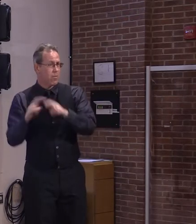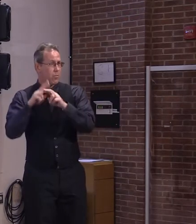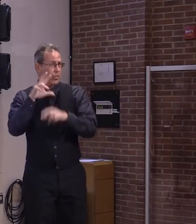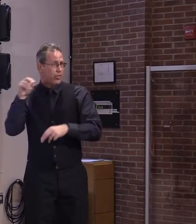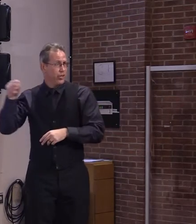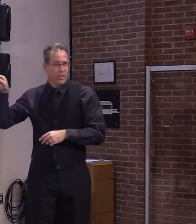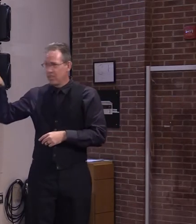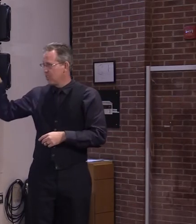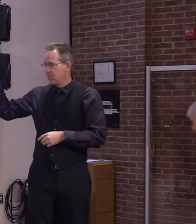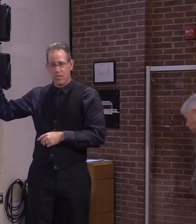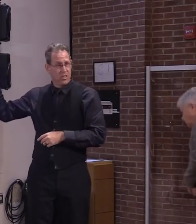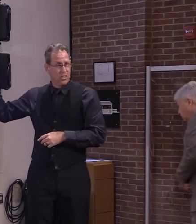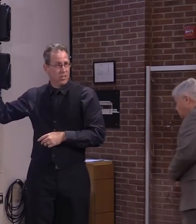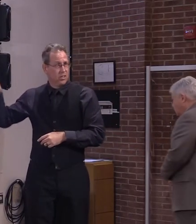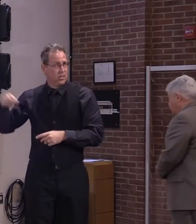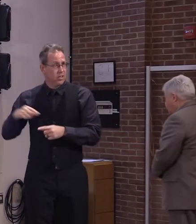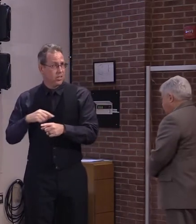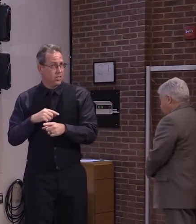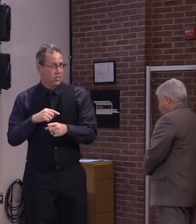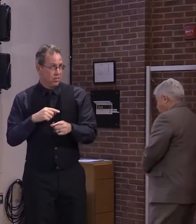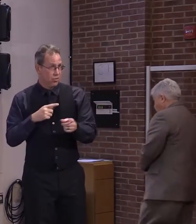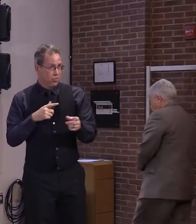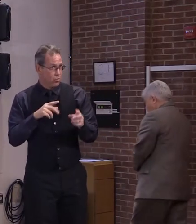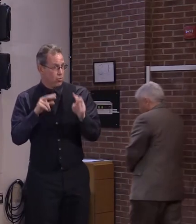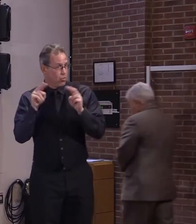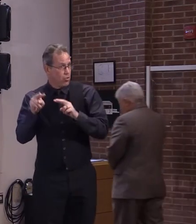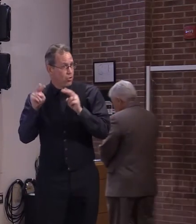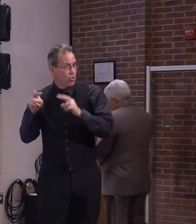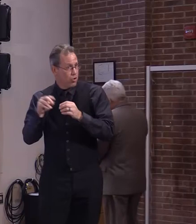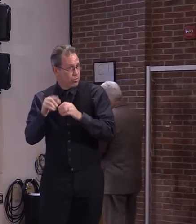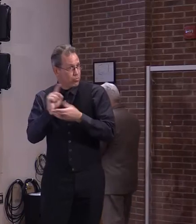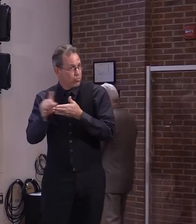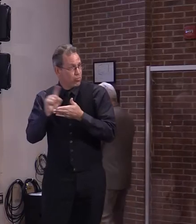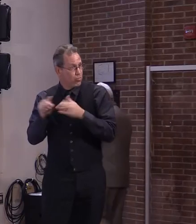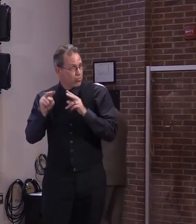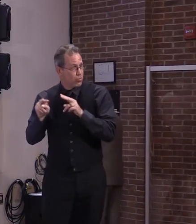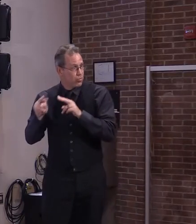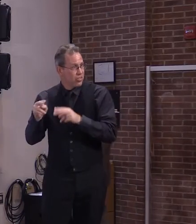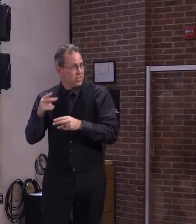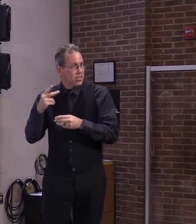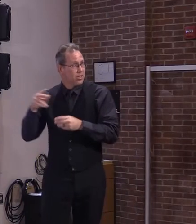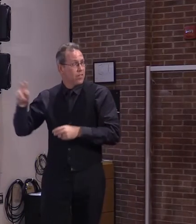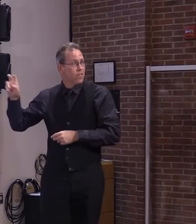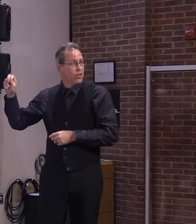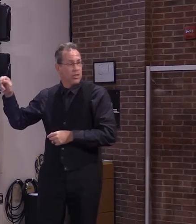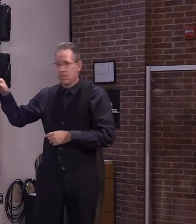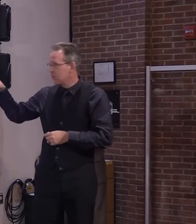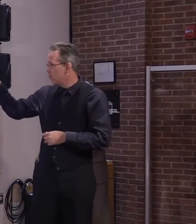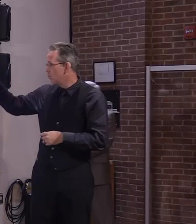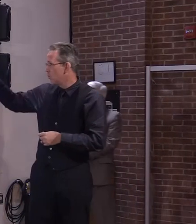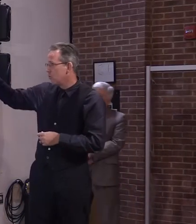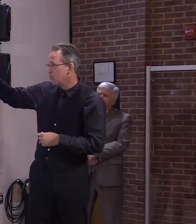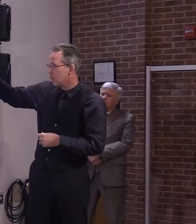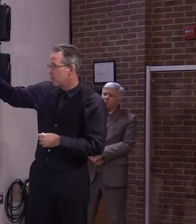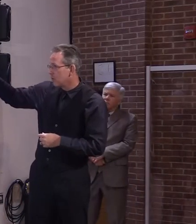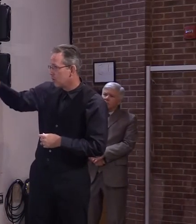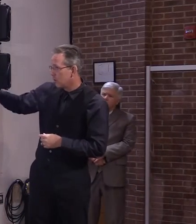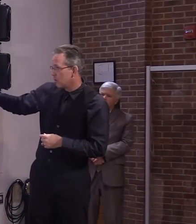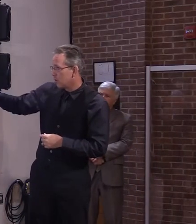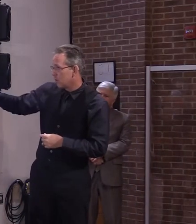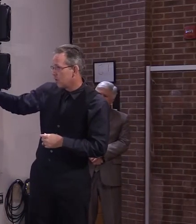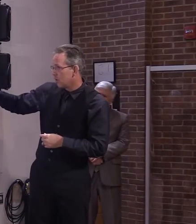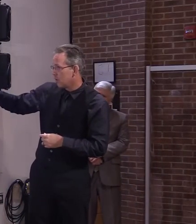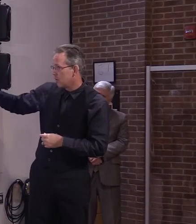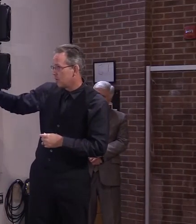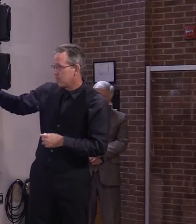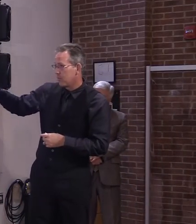it on the list all along. They have a companion facility, Vernon Hall, which is also on the list, which is